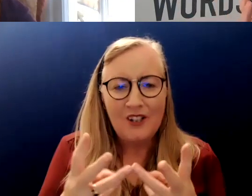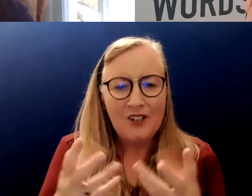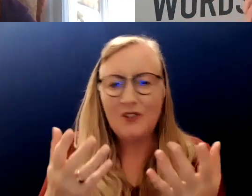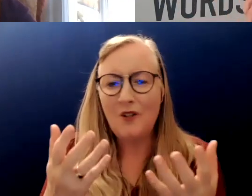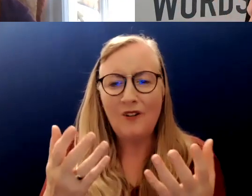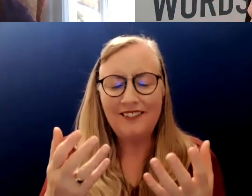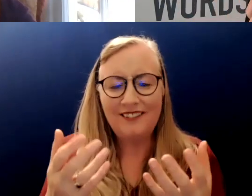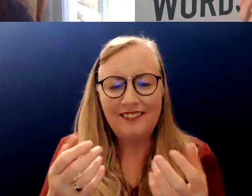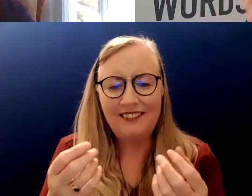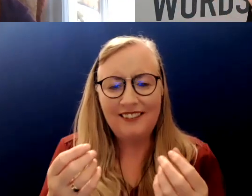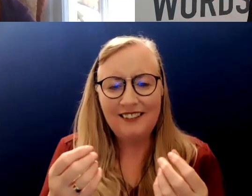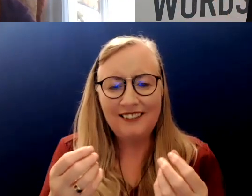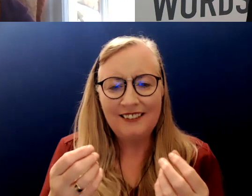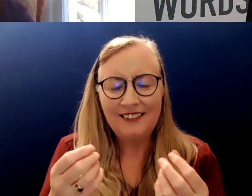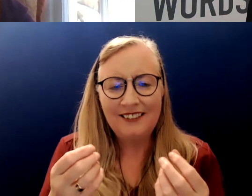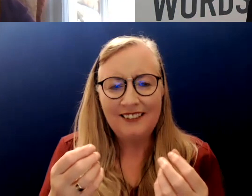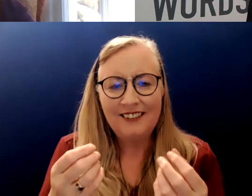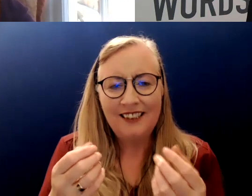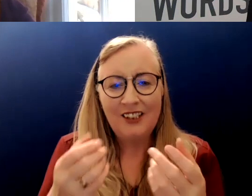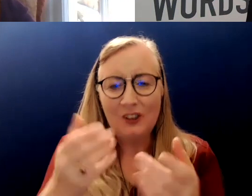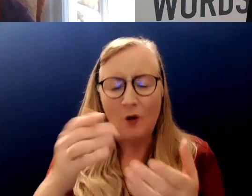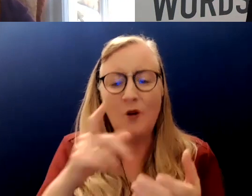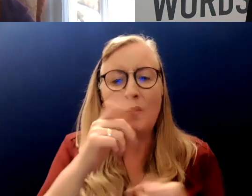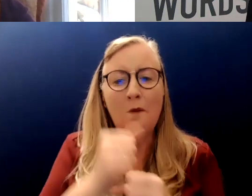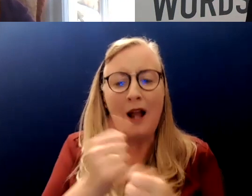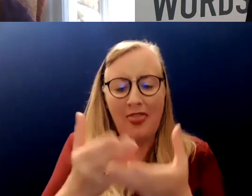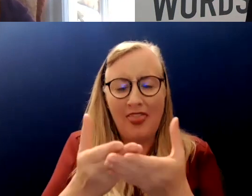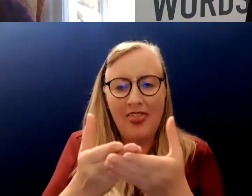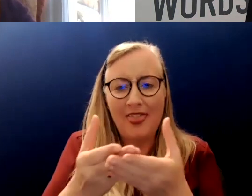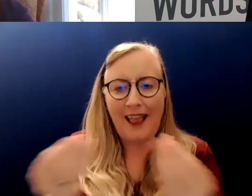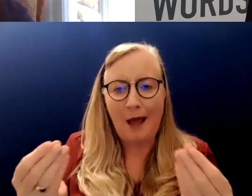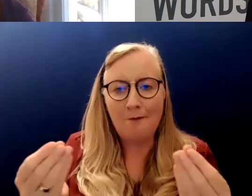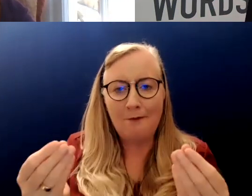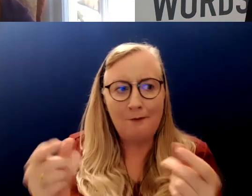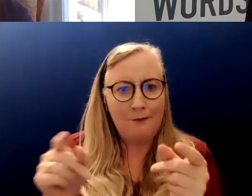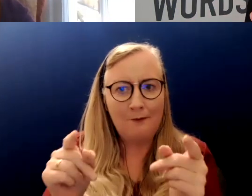up with the gap in between in Mhm. terms of